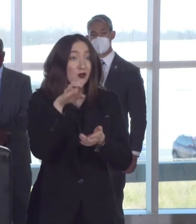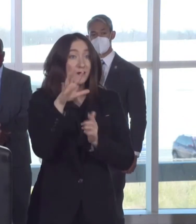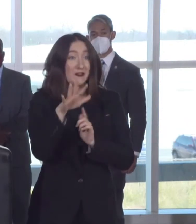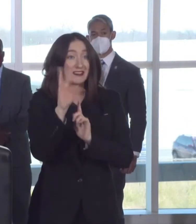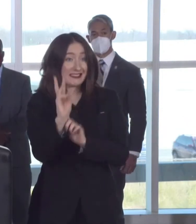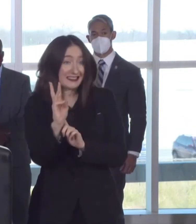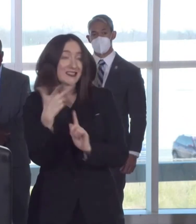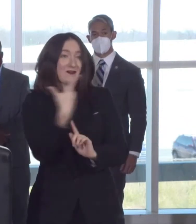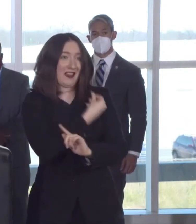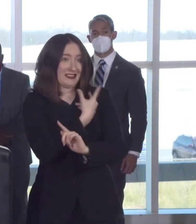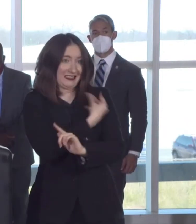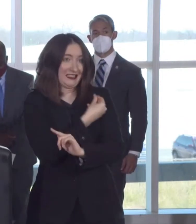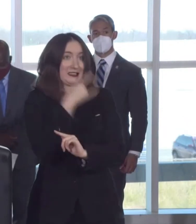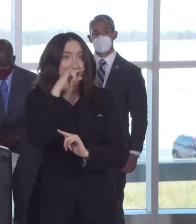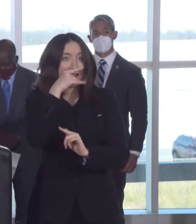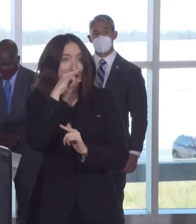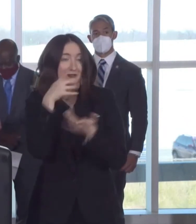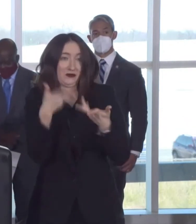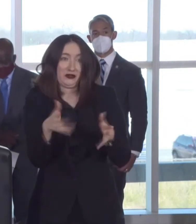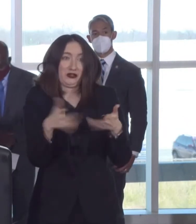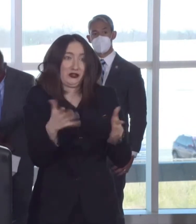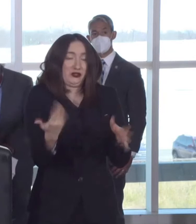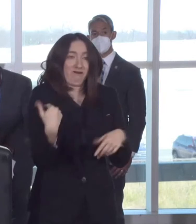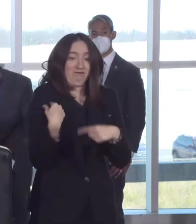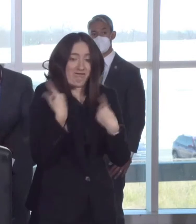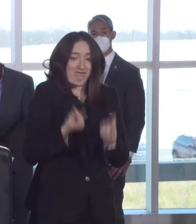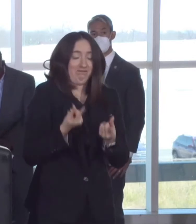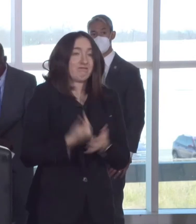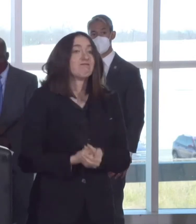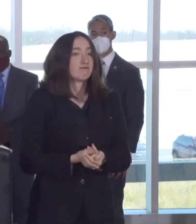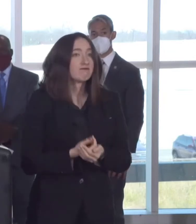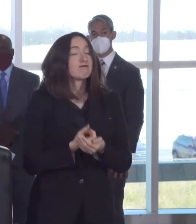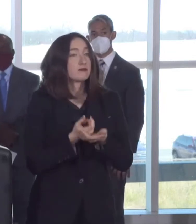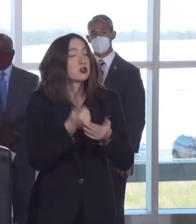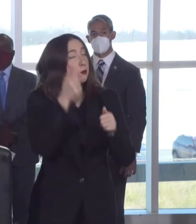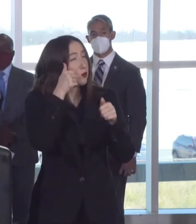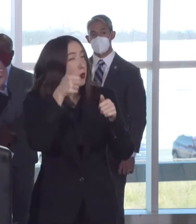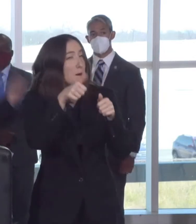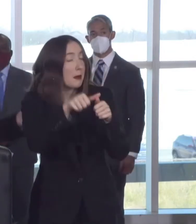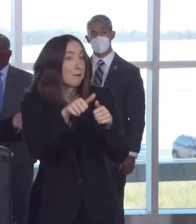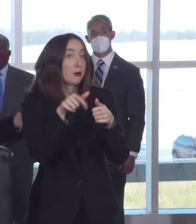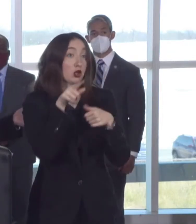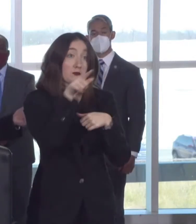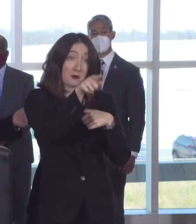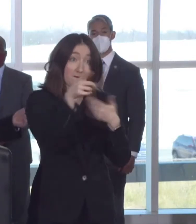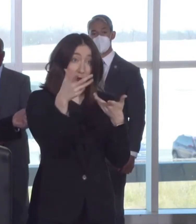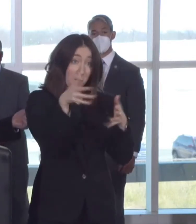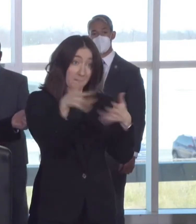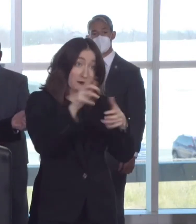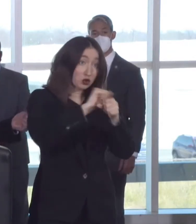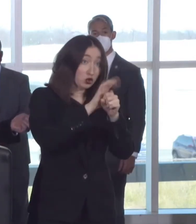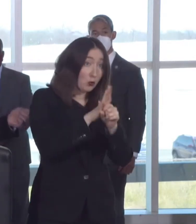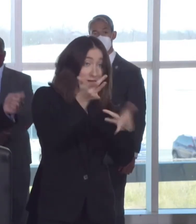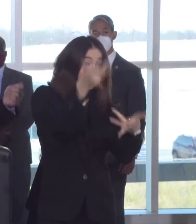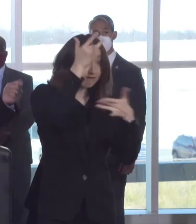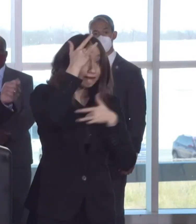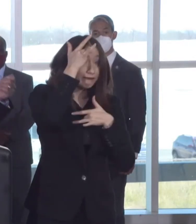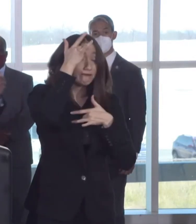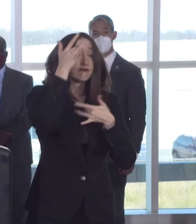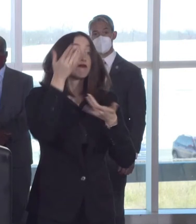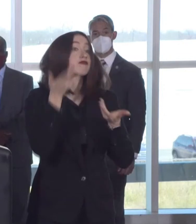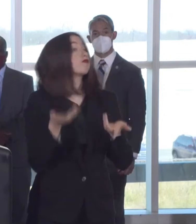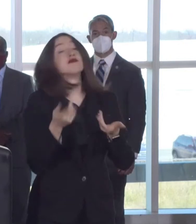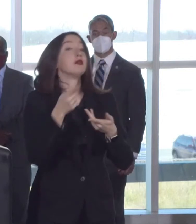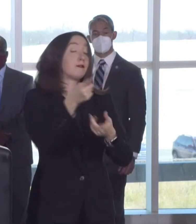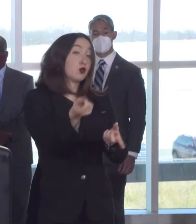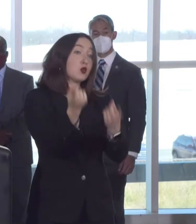2,156 to children. So don't forget that whether you had COVID in the past or not, if you